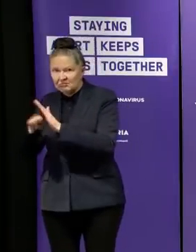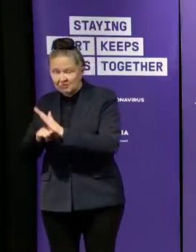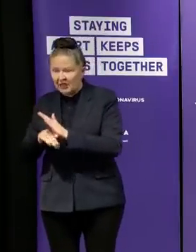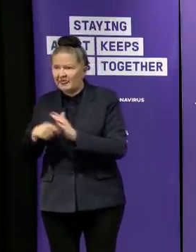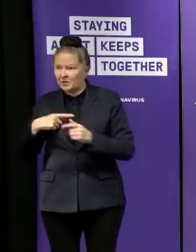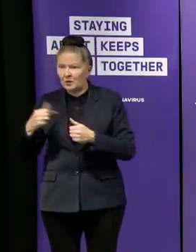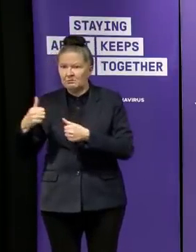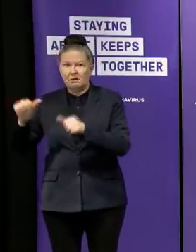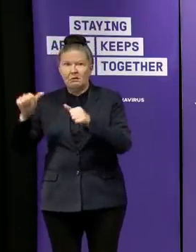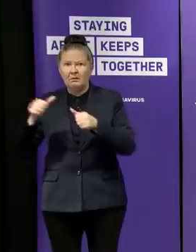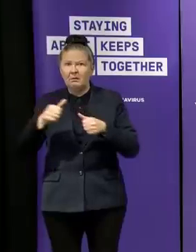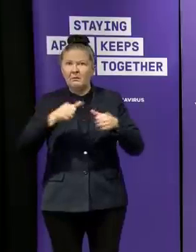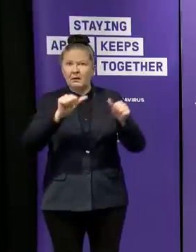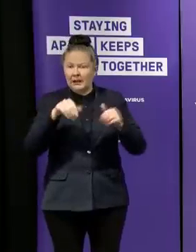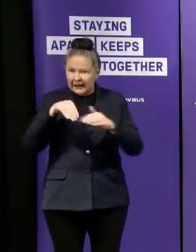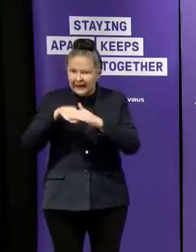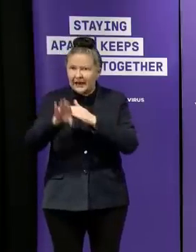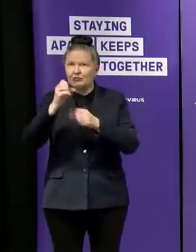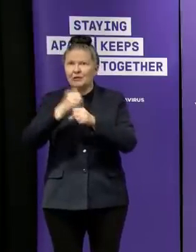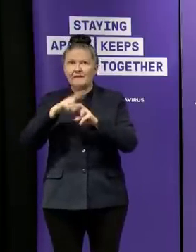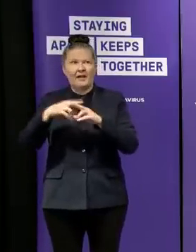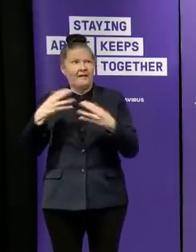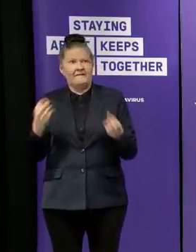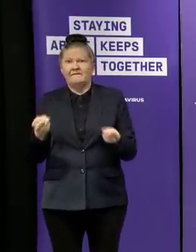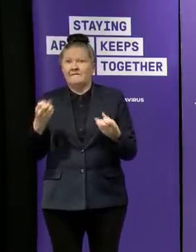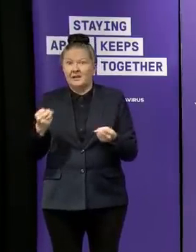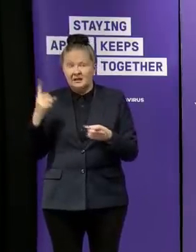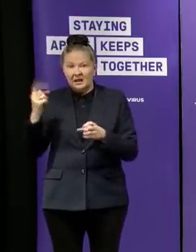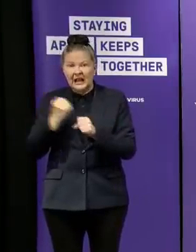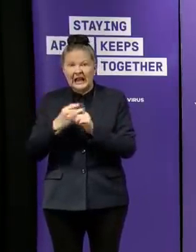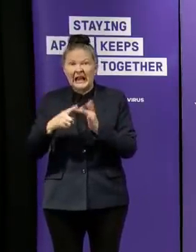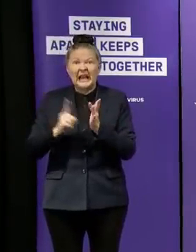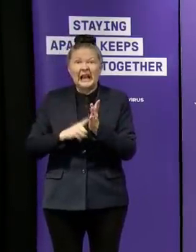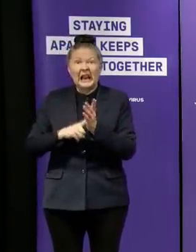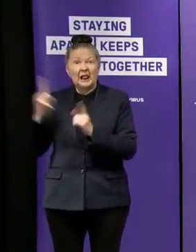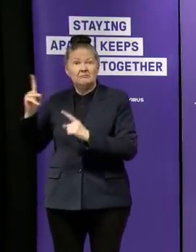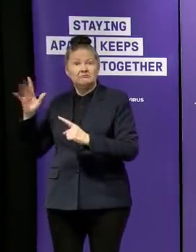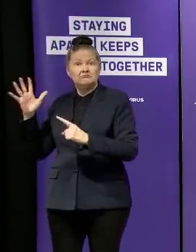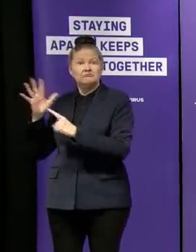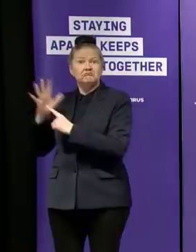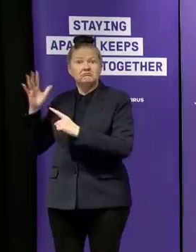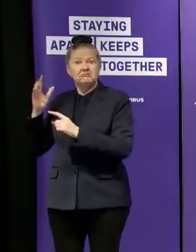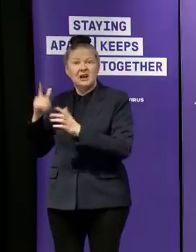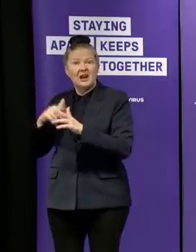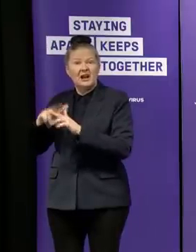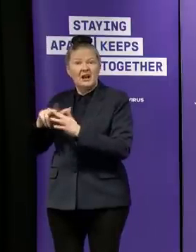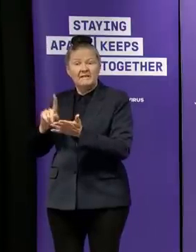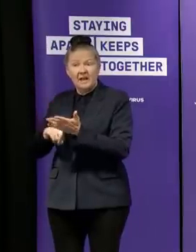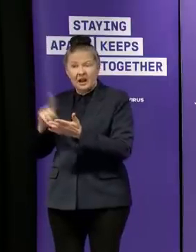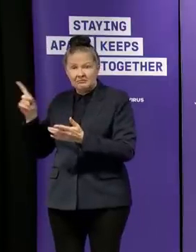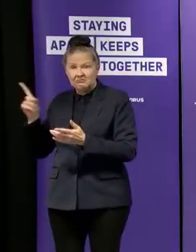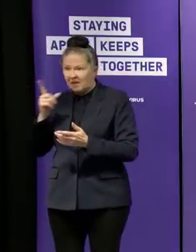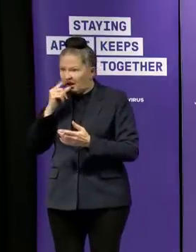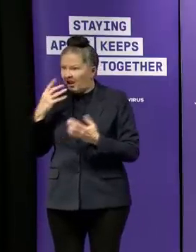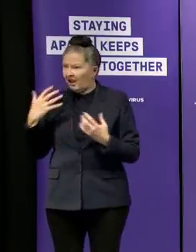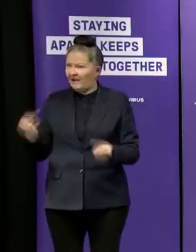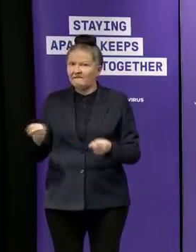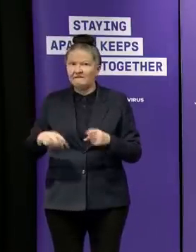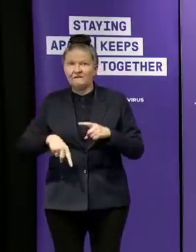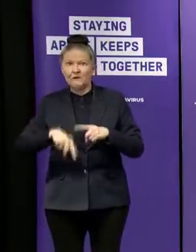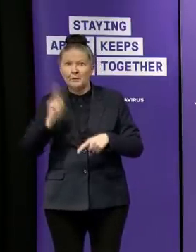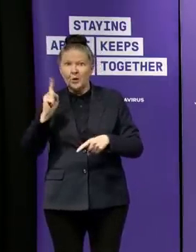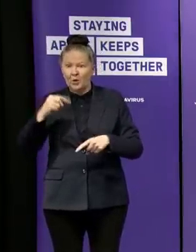why Gill and all of his team and all the clubs have been able to have something approaching a footy season this year, albeit it's been very